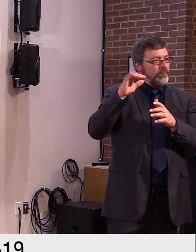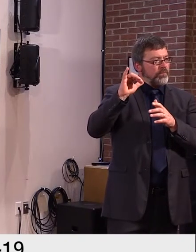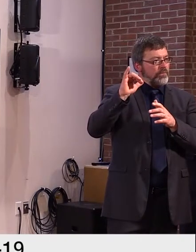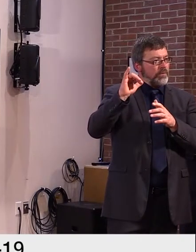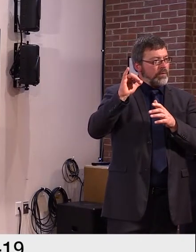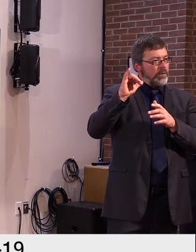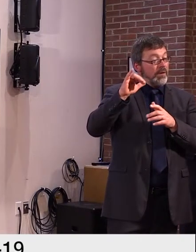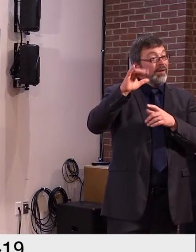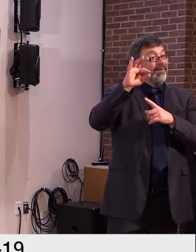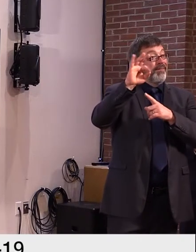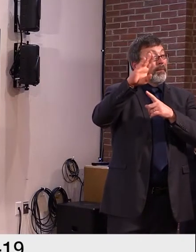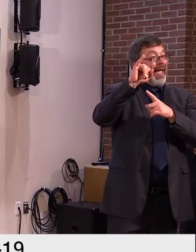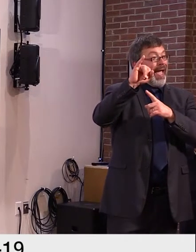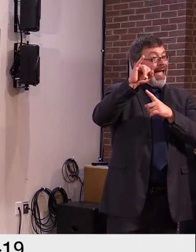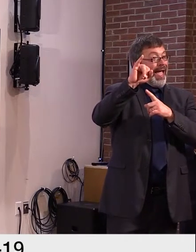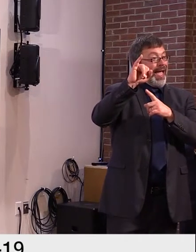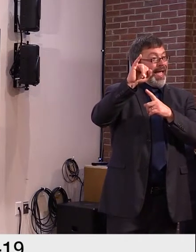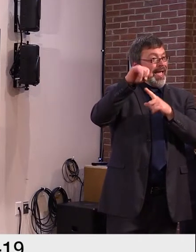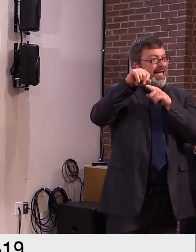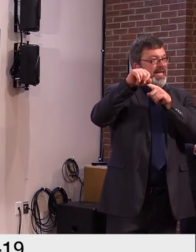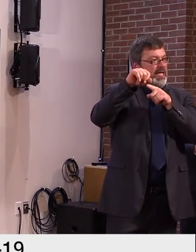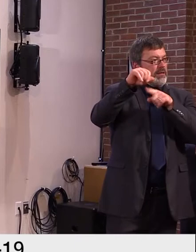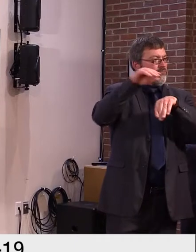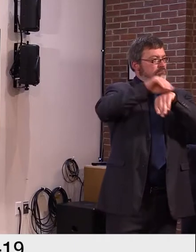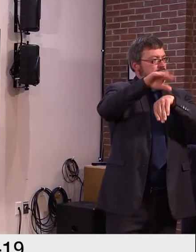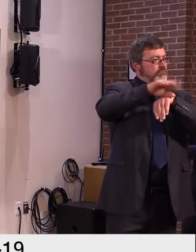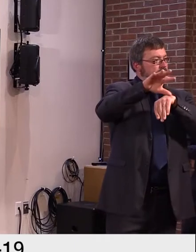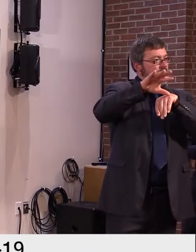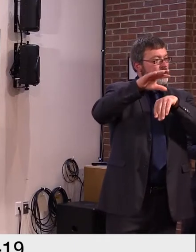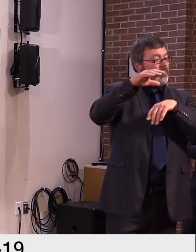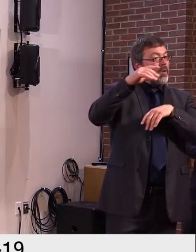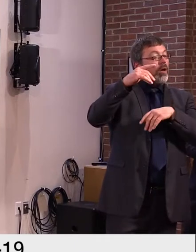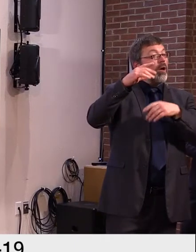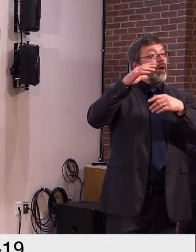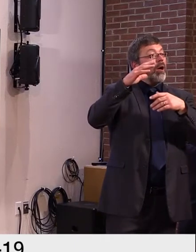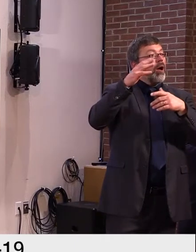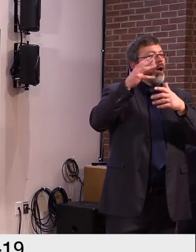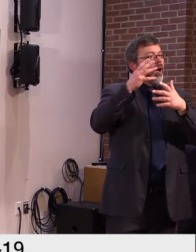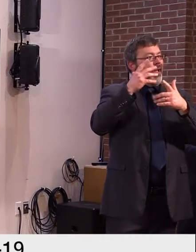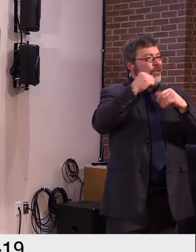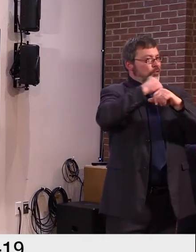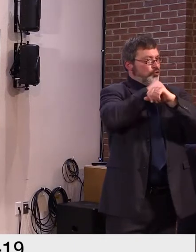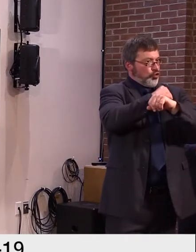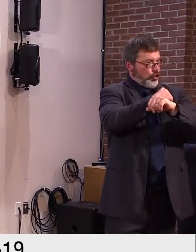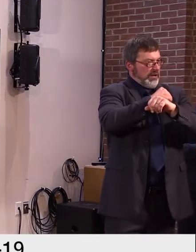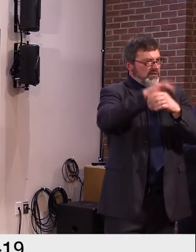up security for governors in other states following the Michigan